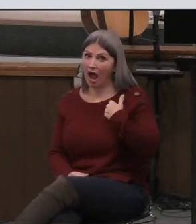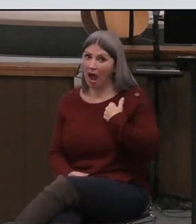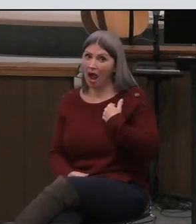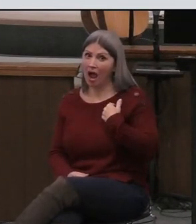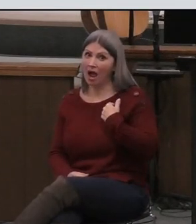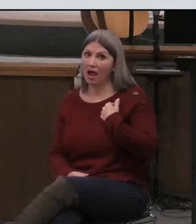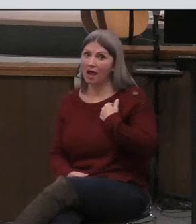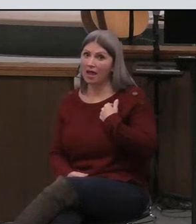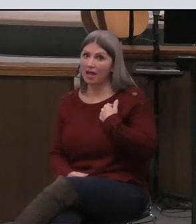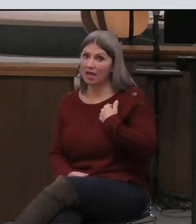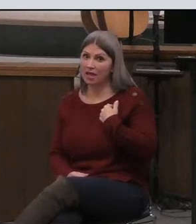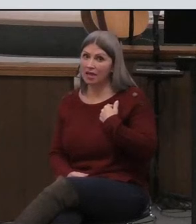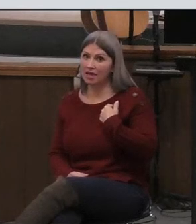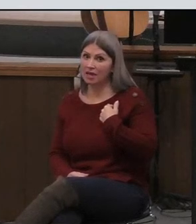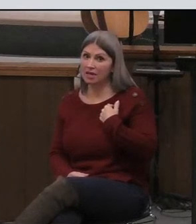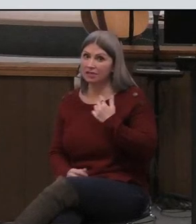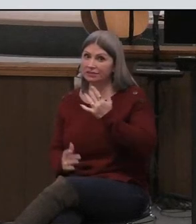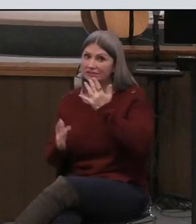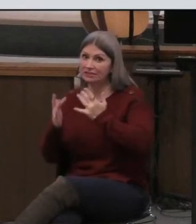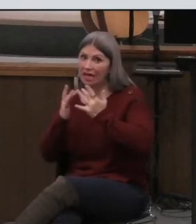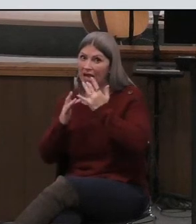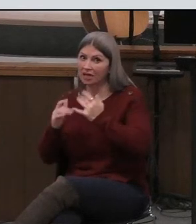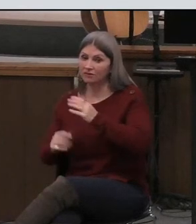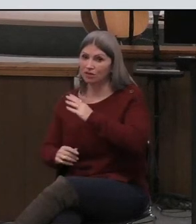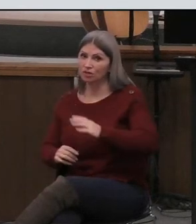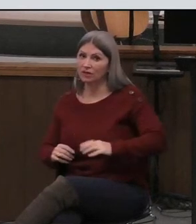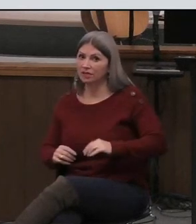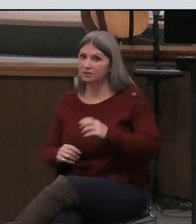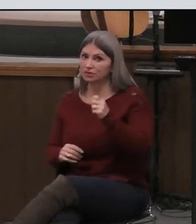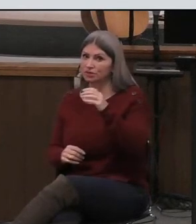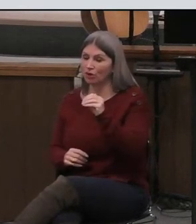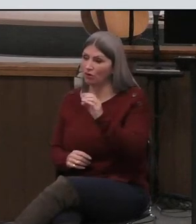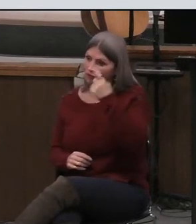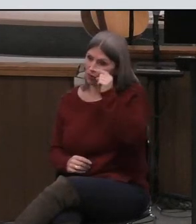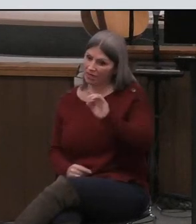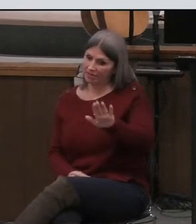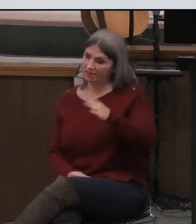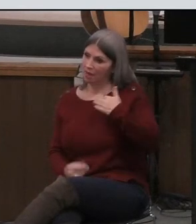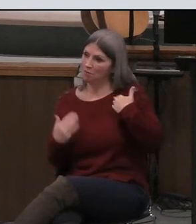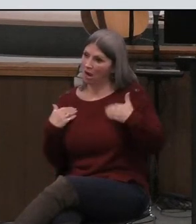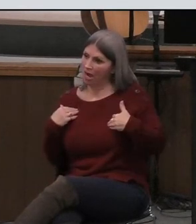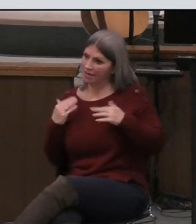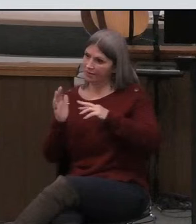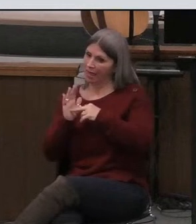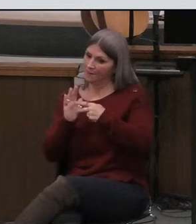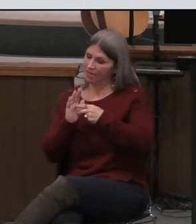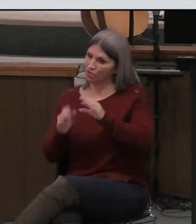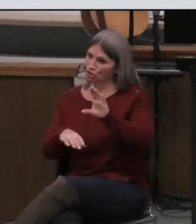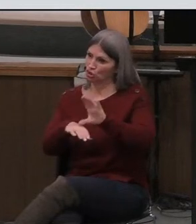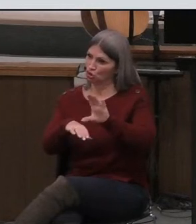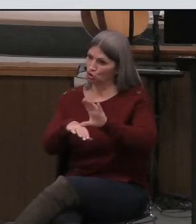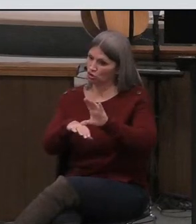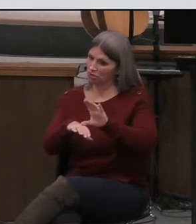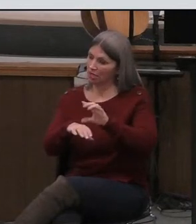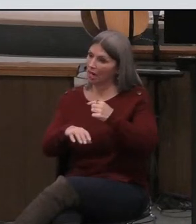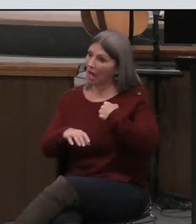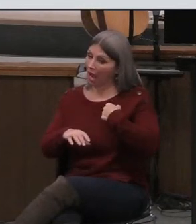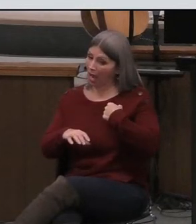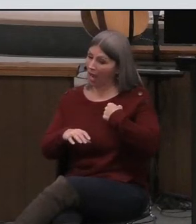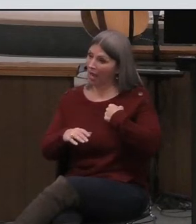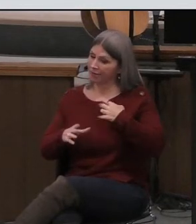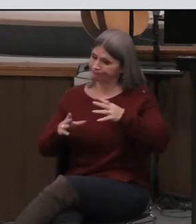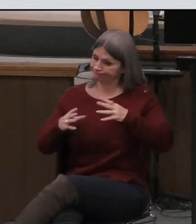Christ's afflictions for the sake of his body, that is, the church, of which I became a